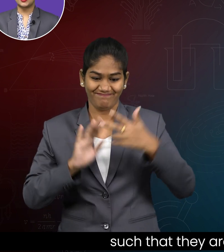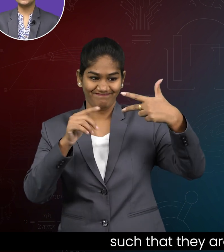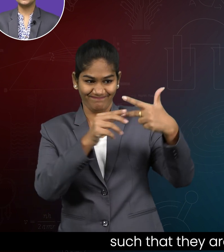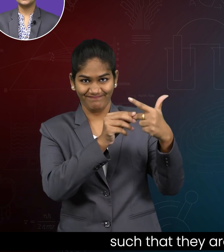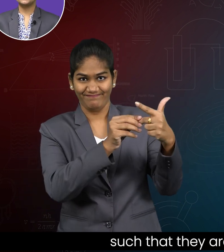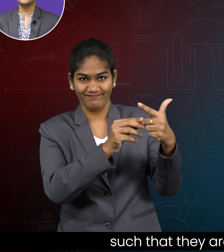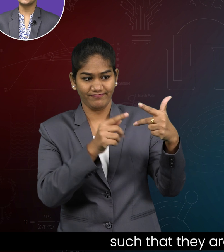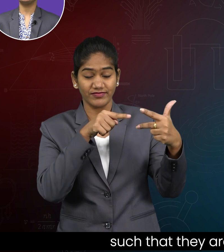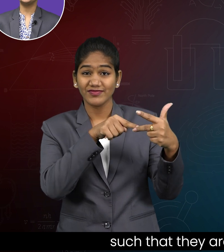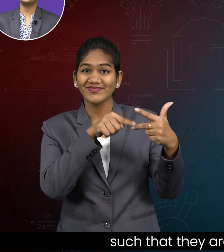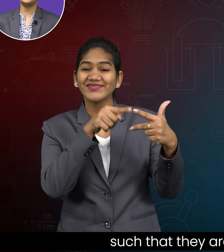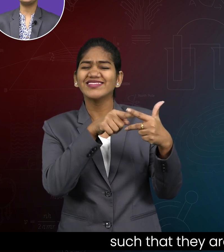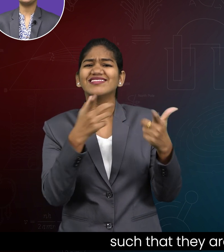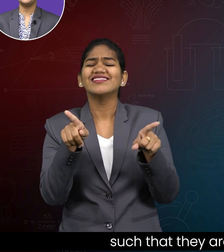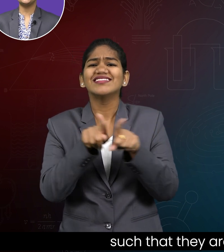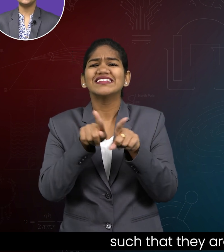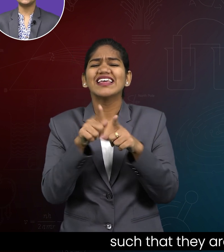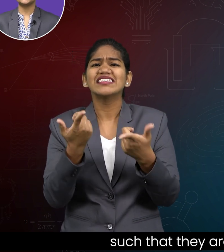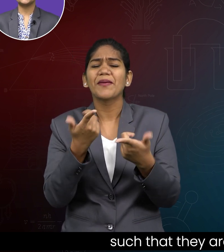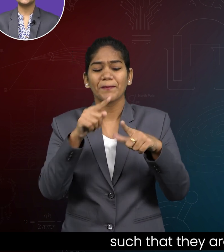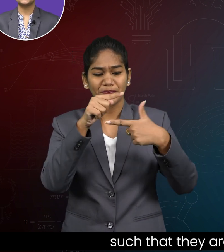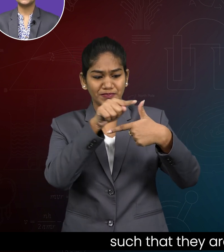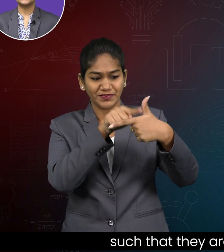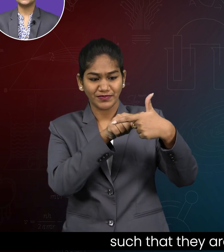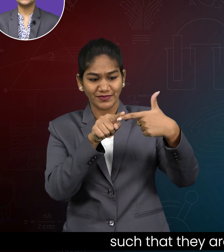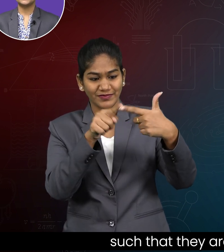such that they are mutually perpendicular.